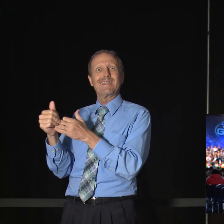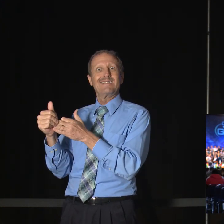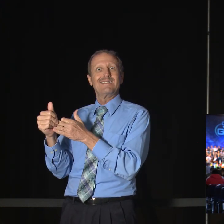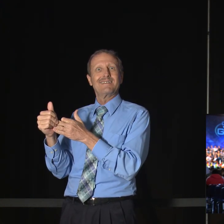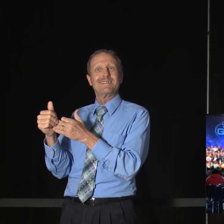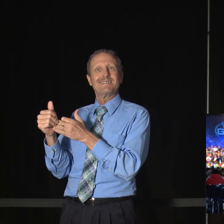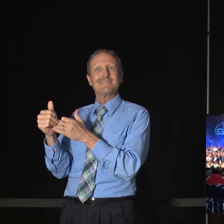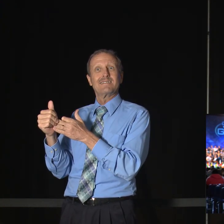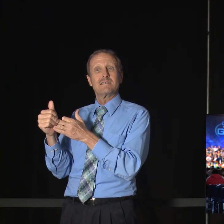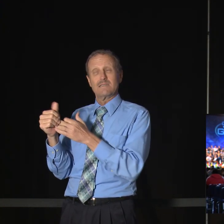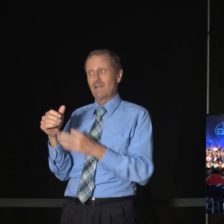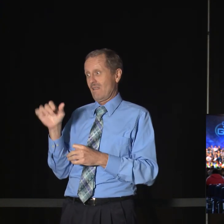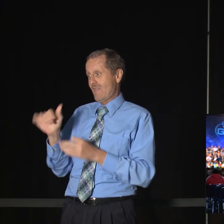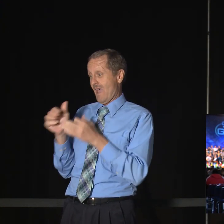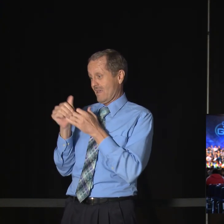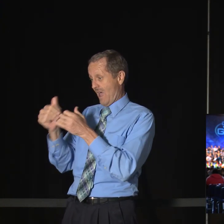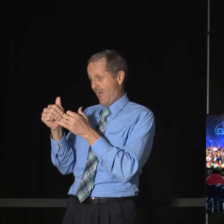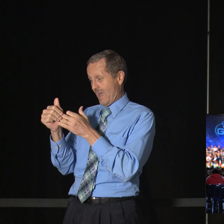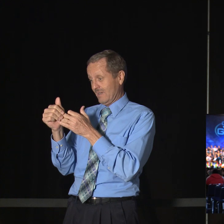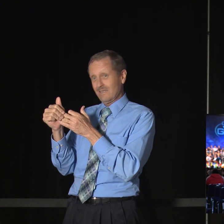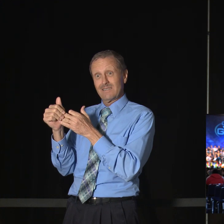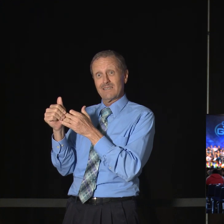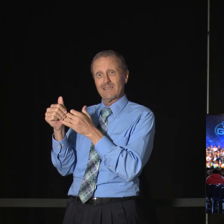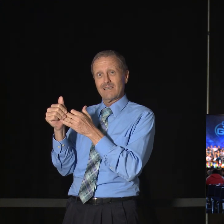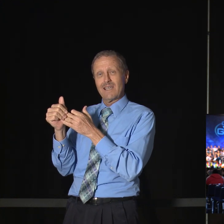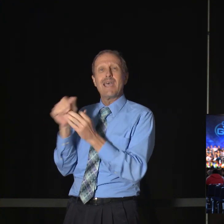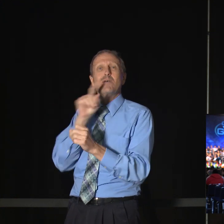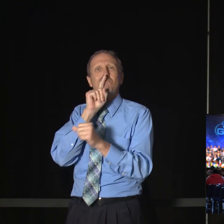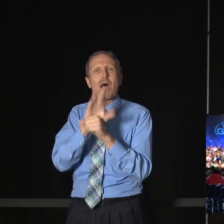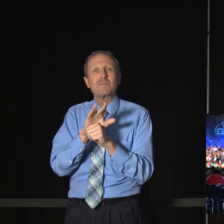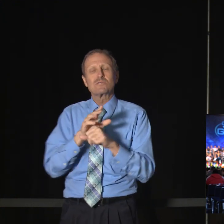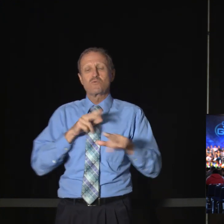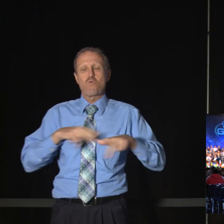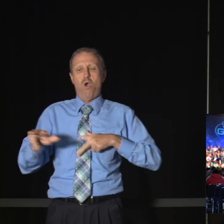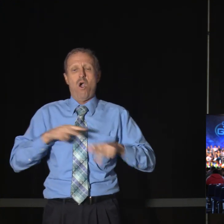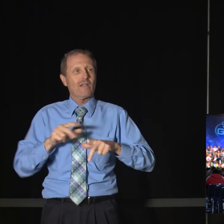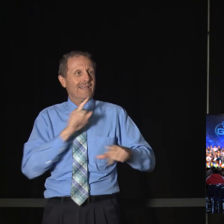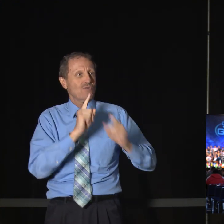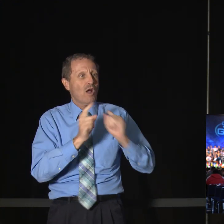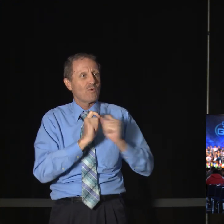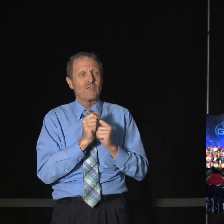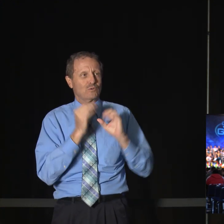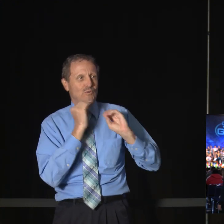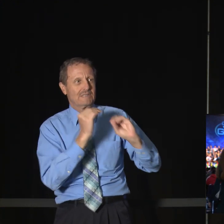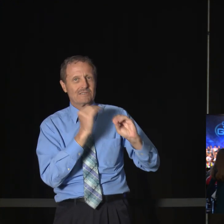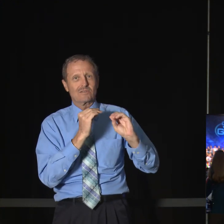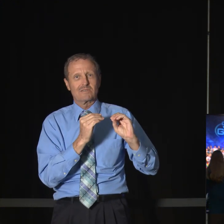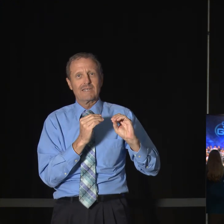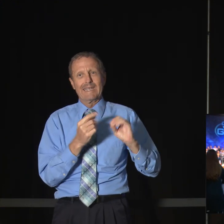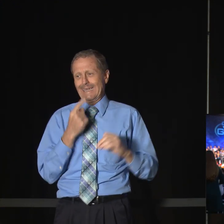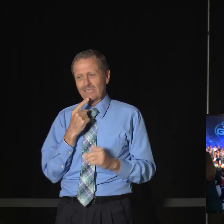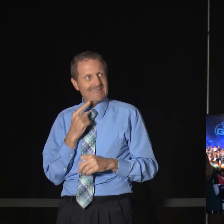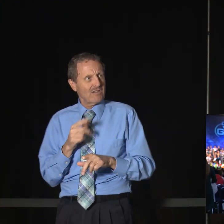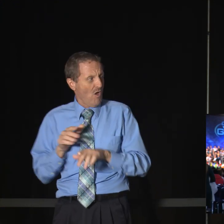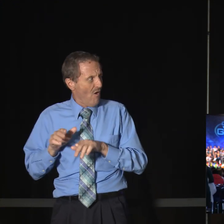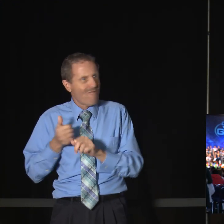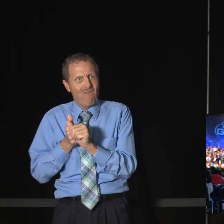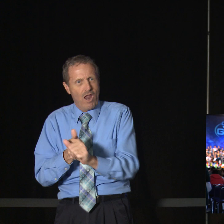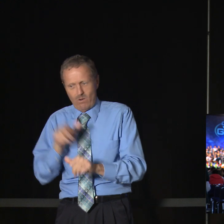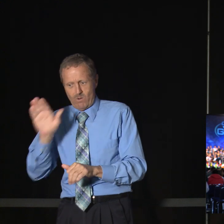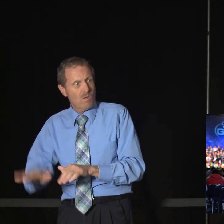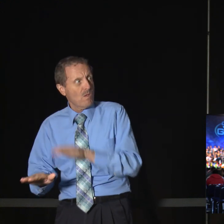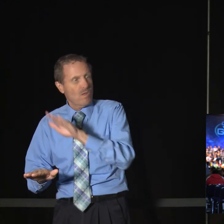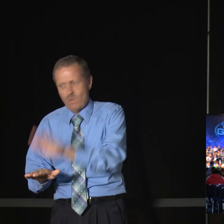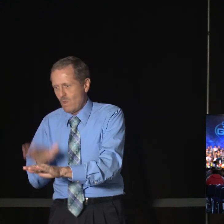been young at the age of some of these teenagers. You're still young. Well, but the age of some of these teenagers. And now I'm kind of an